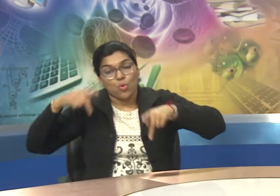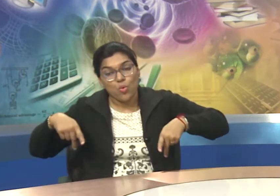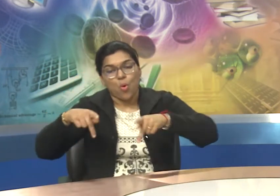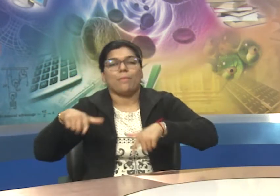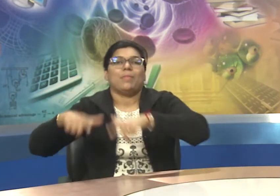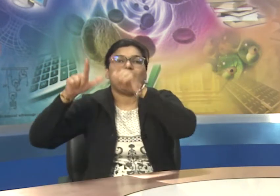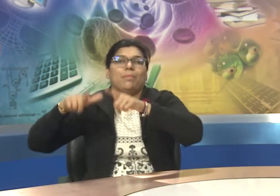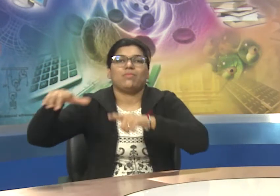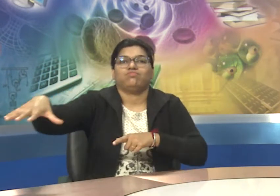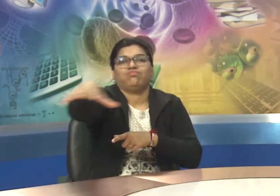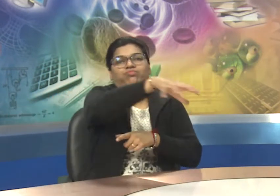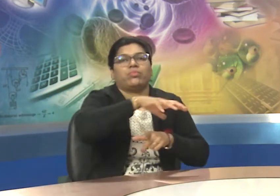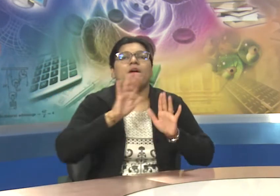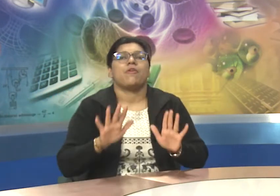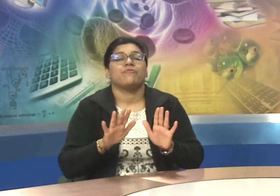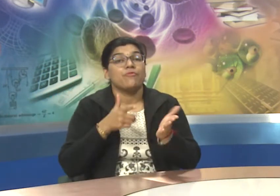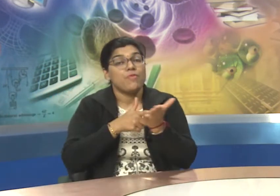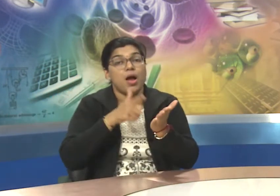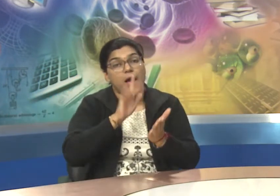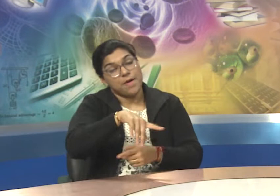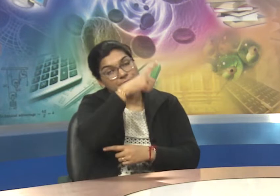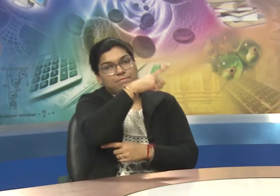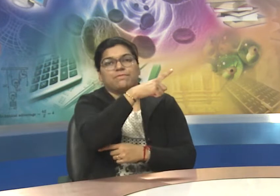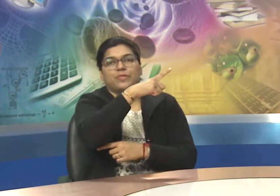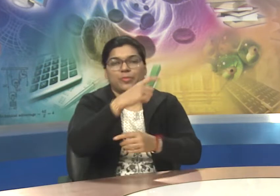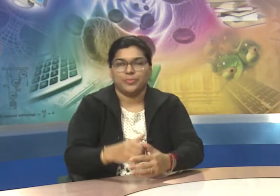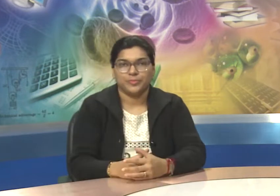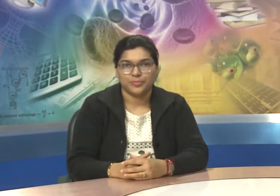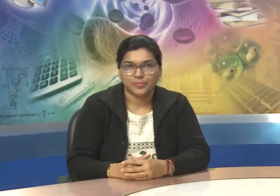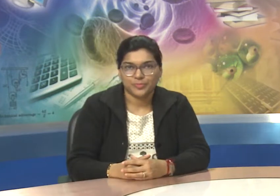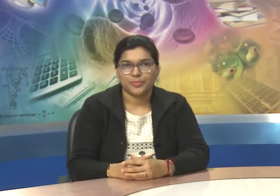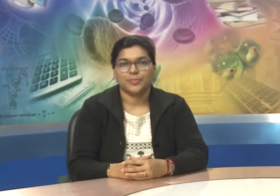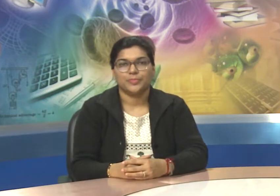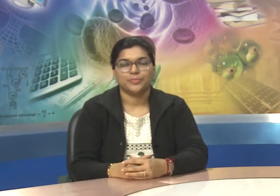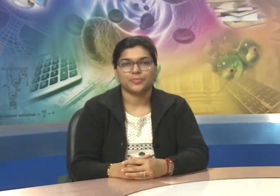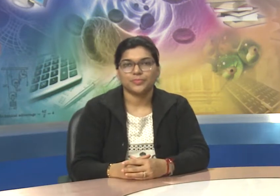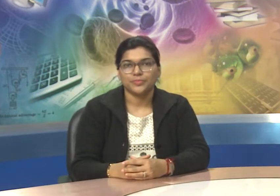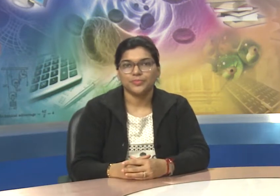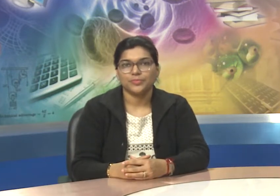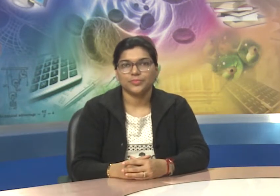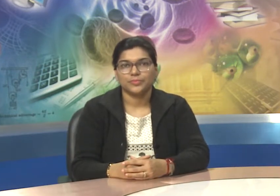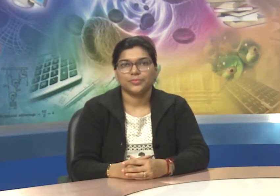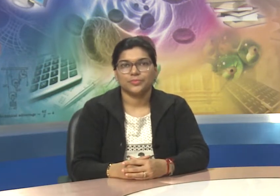and an open grounds near villages.